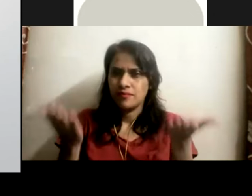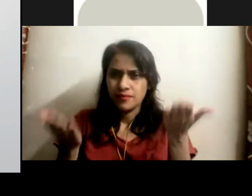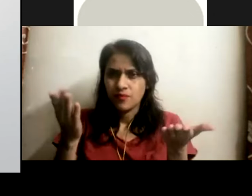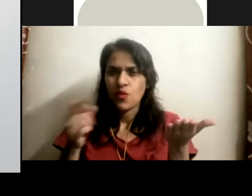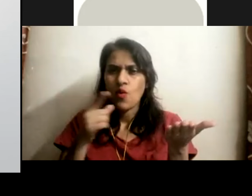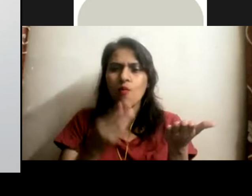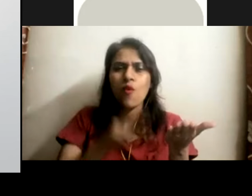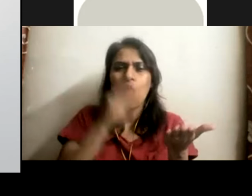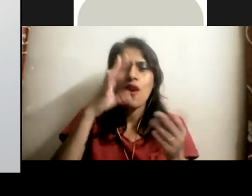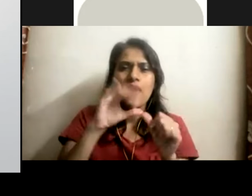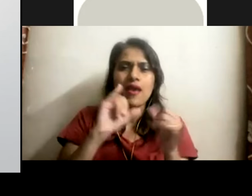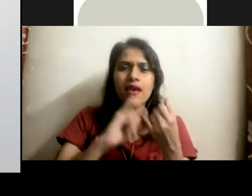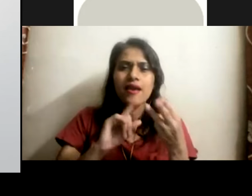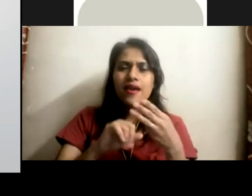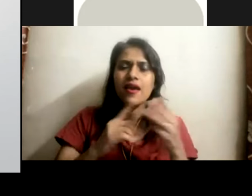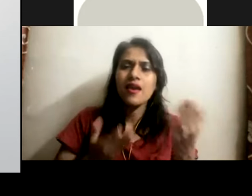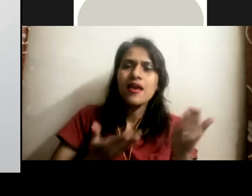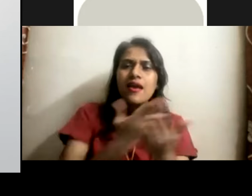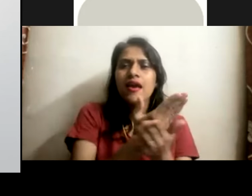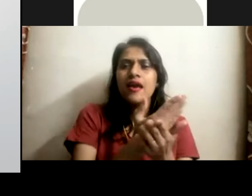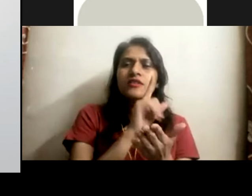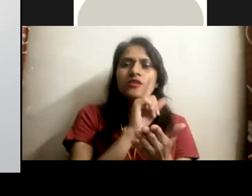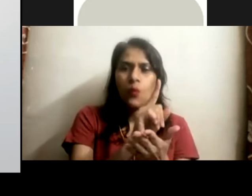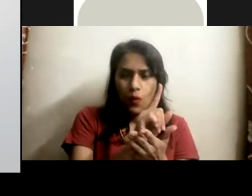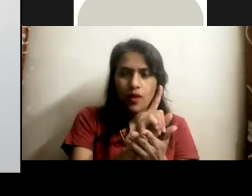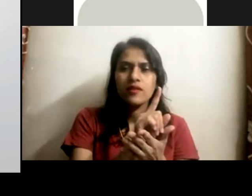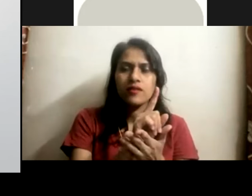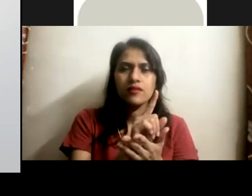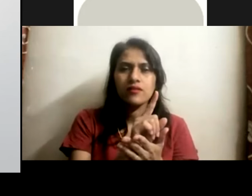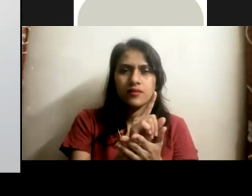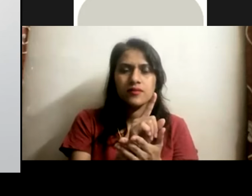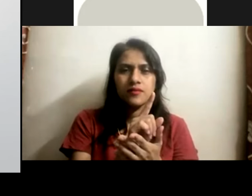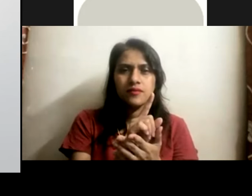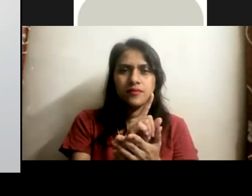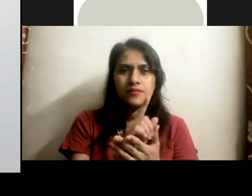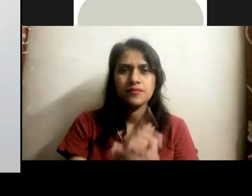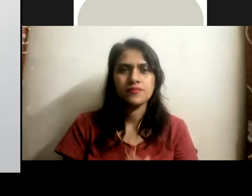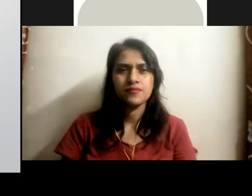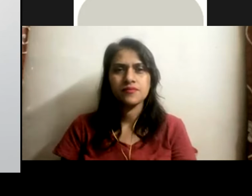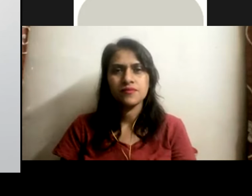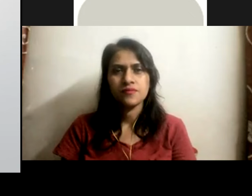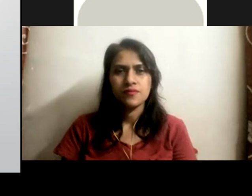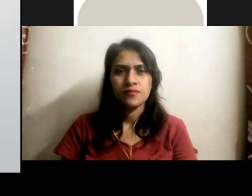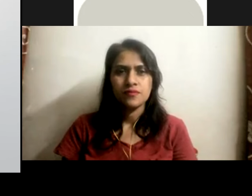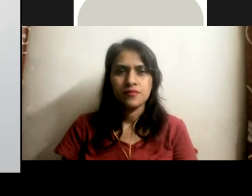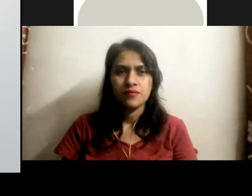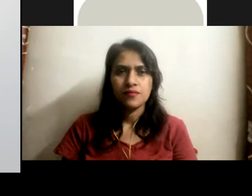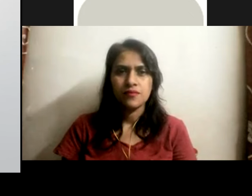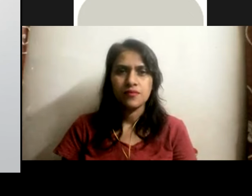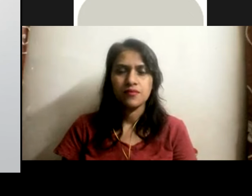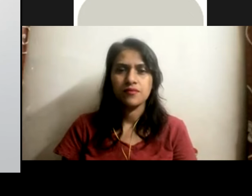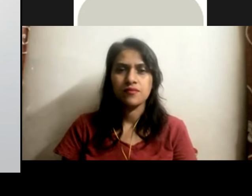one cases and comparing the situations, or whatever you're studying.